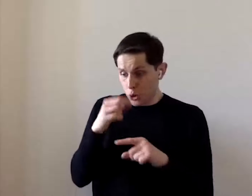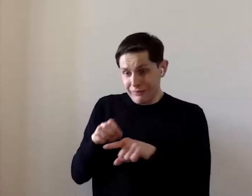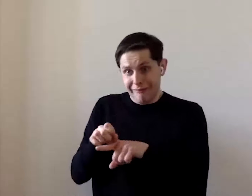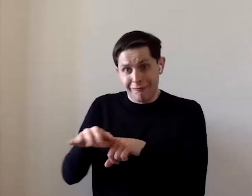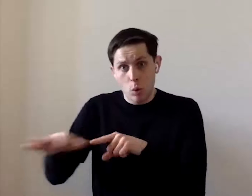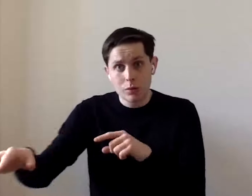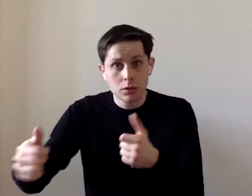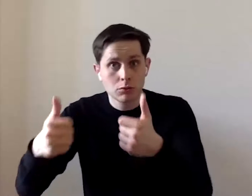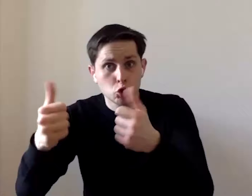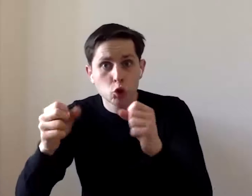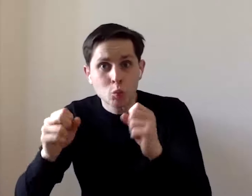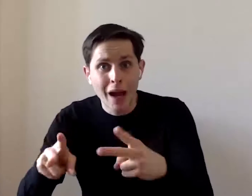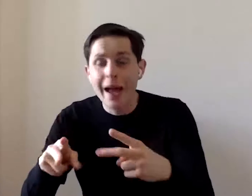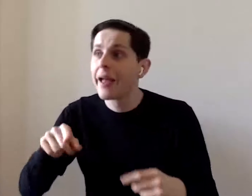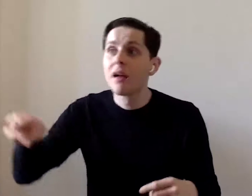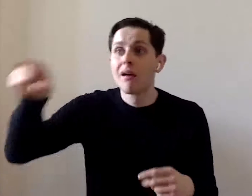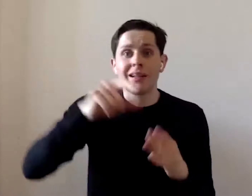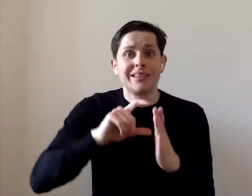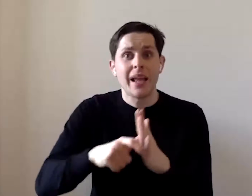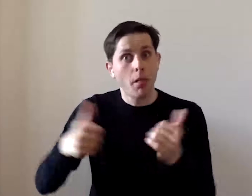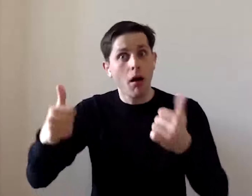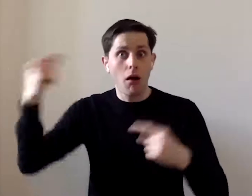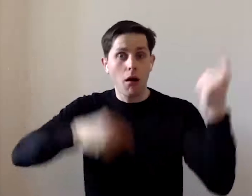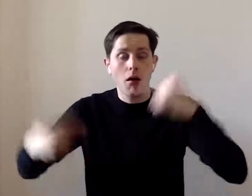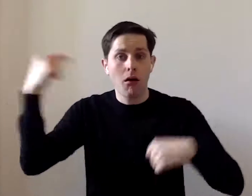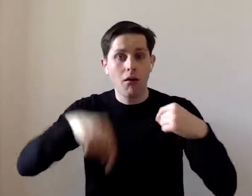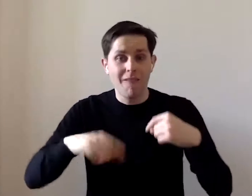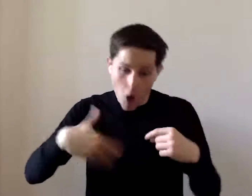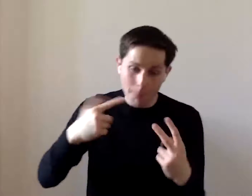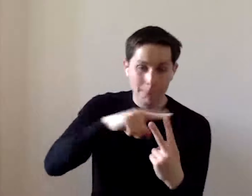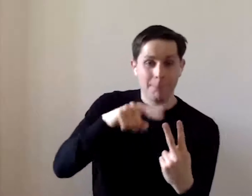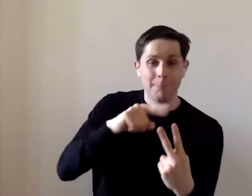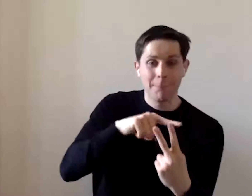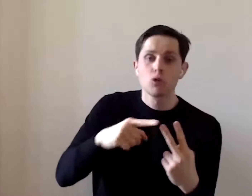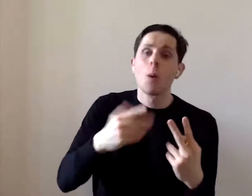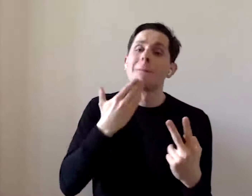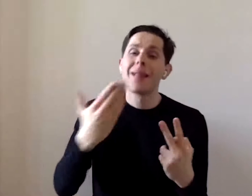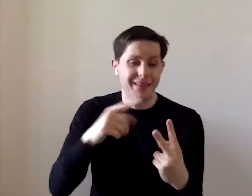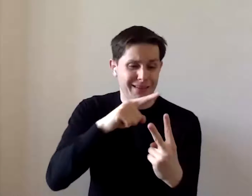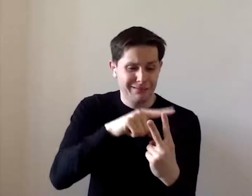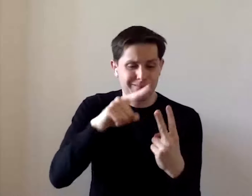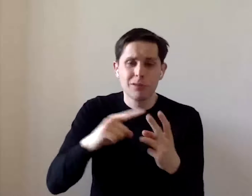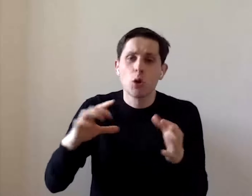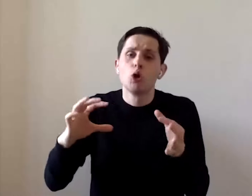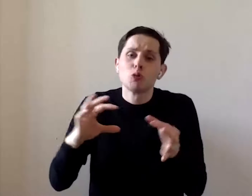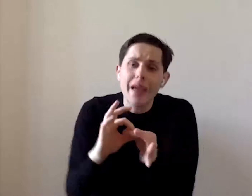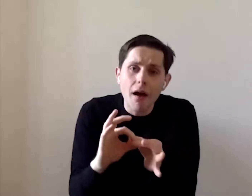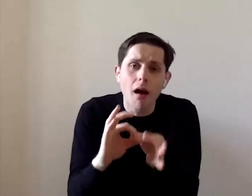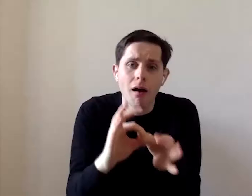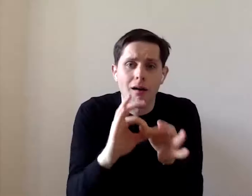adapt policy to make more students want to become architects and also do each